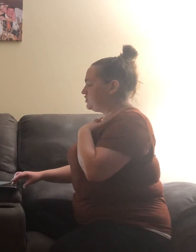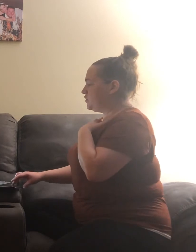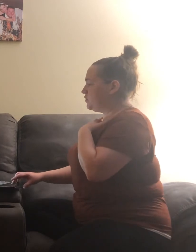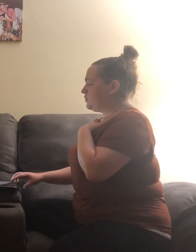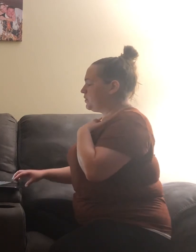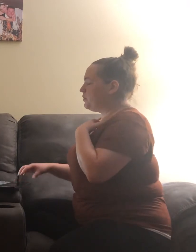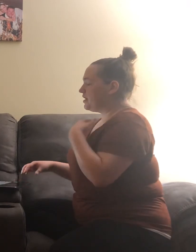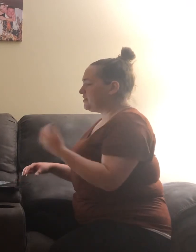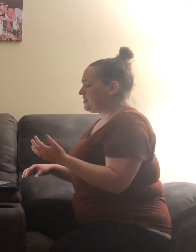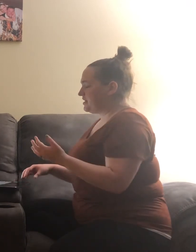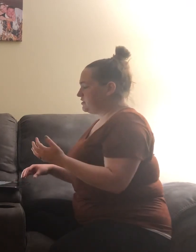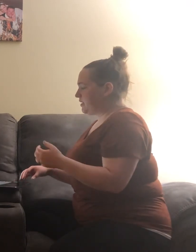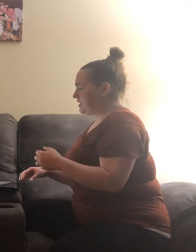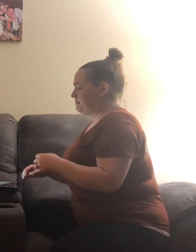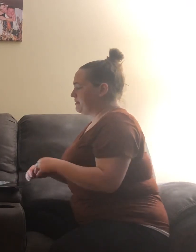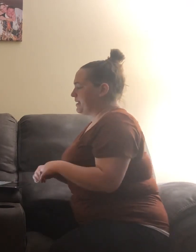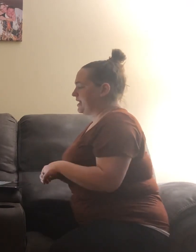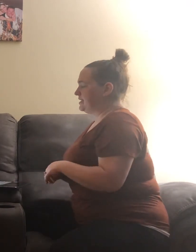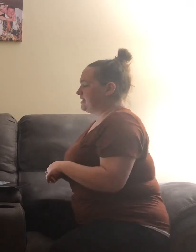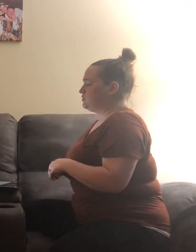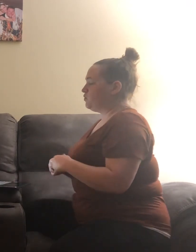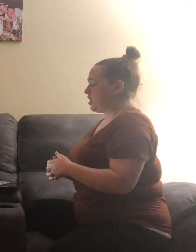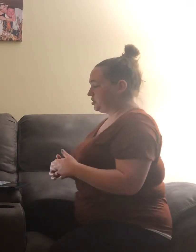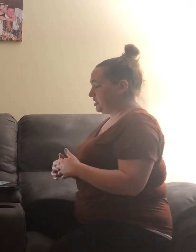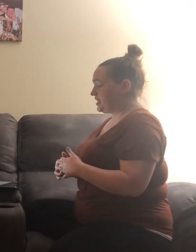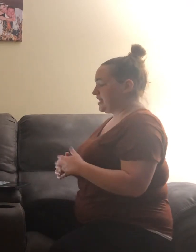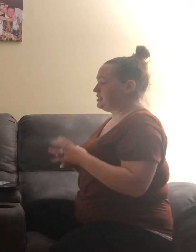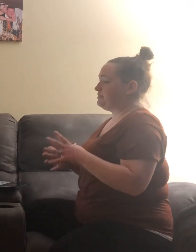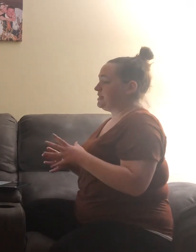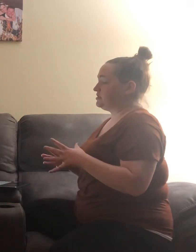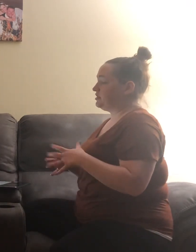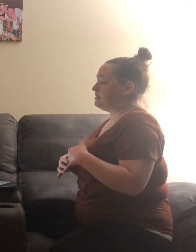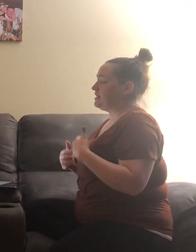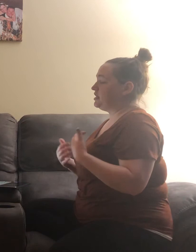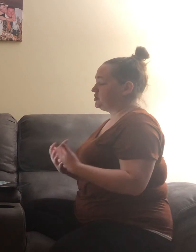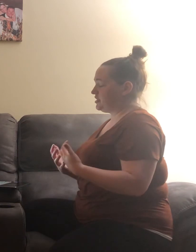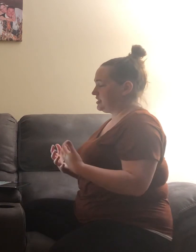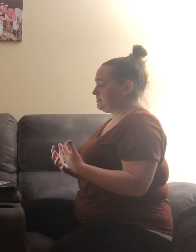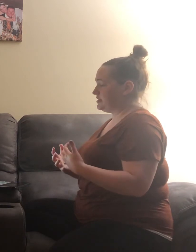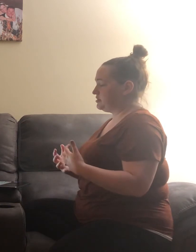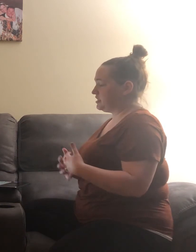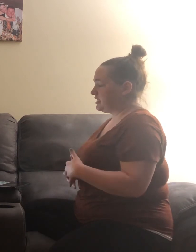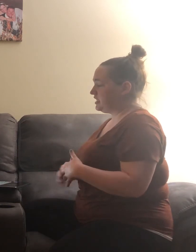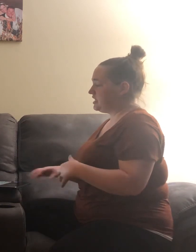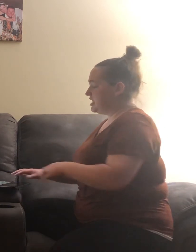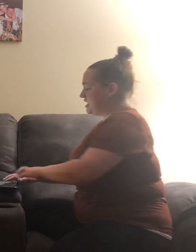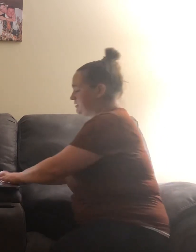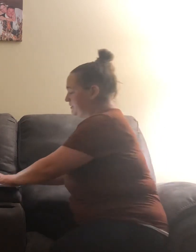So one of the things you want to keep in mind is washing that spacer, making sure that the spacer's clean, especially